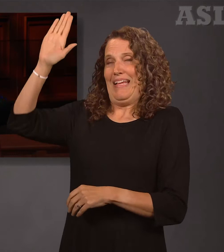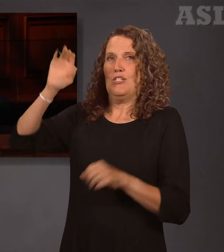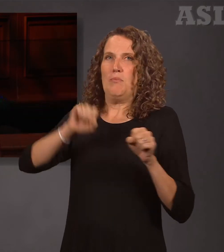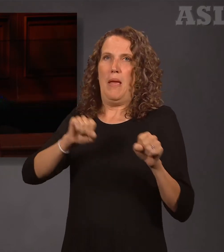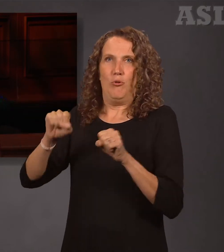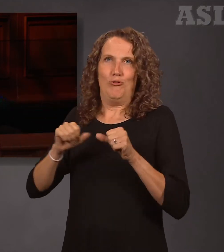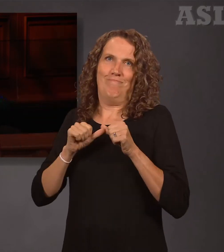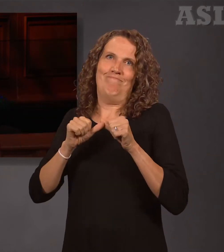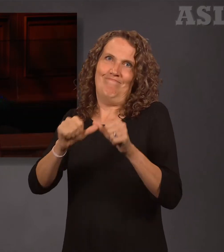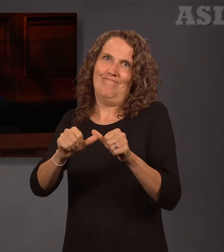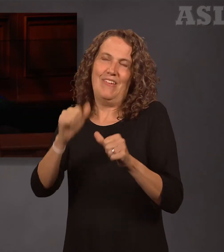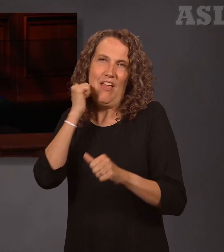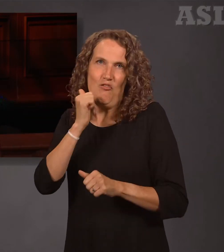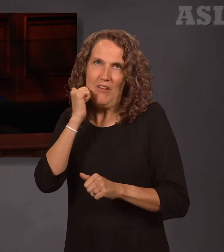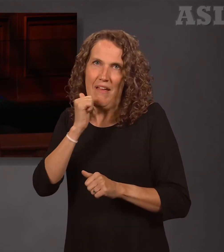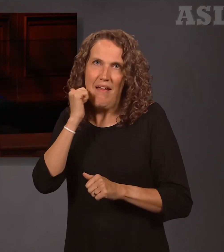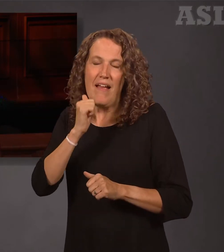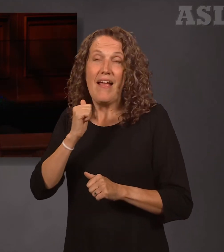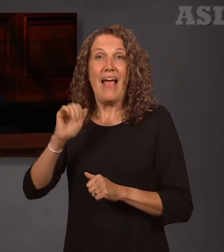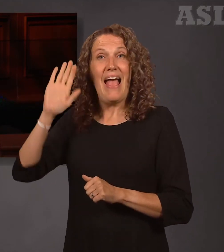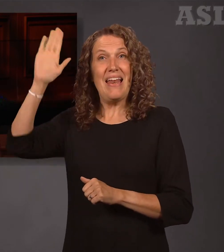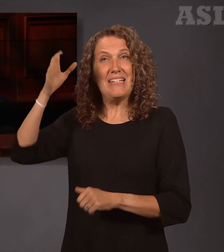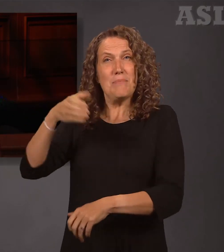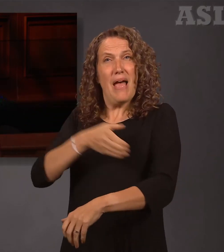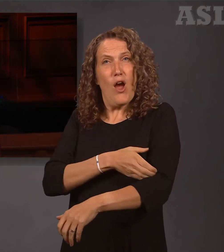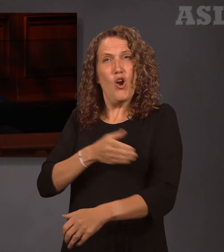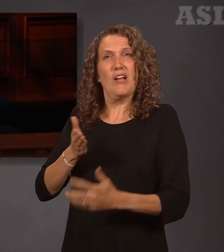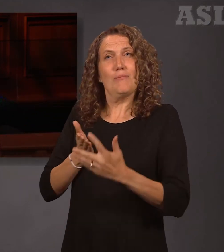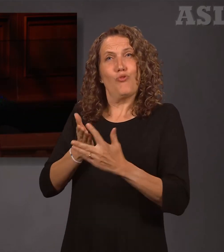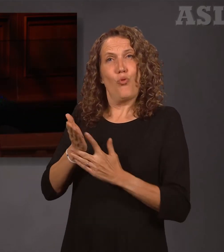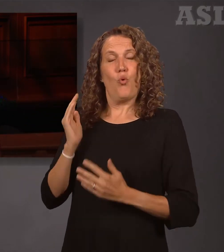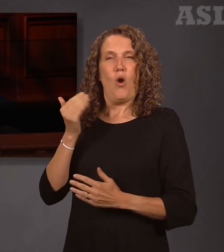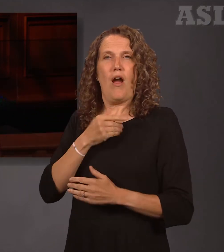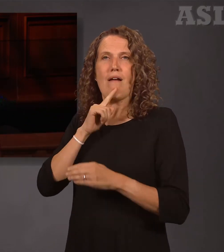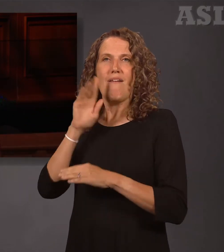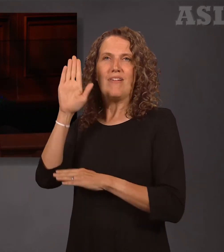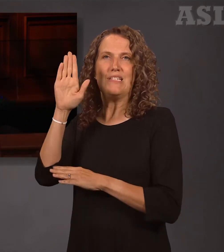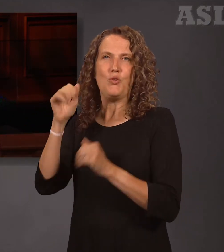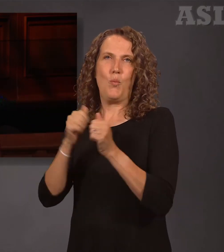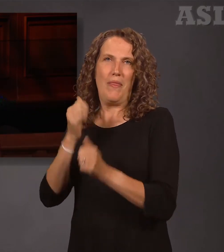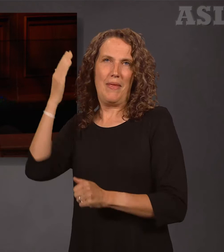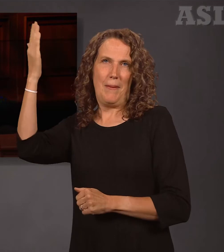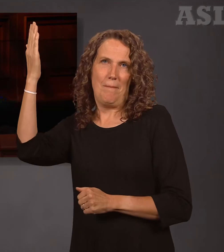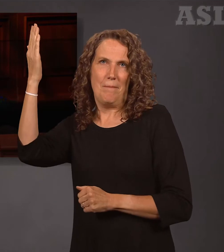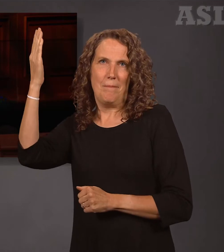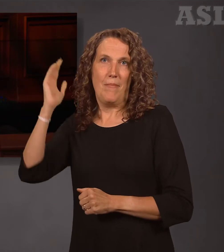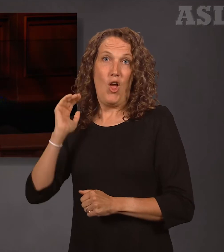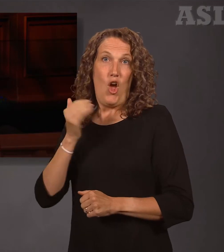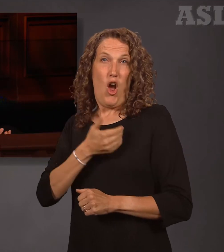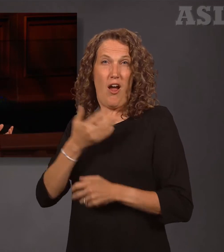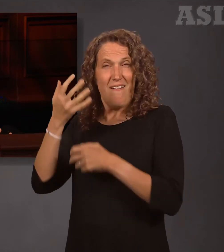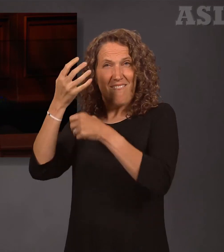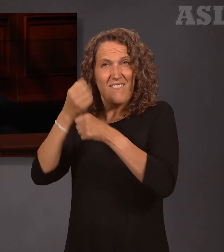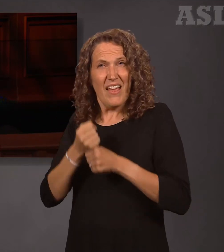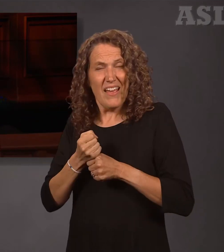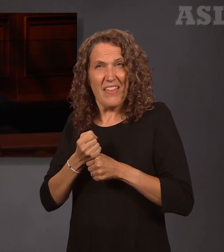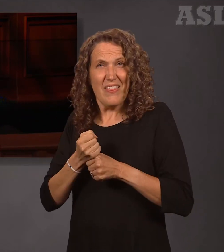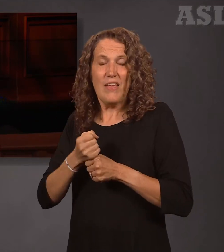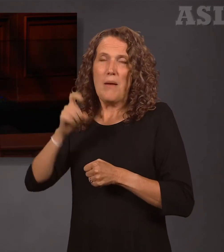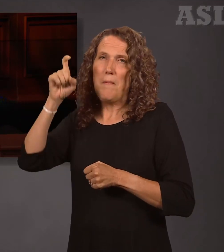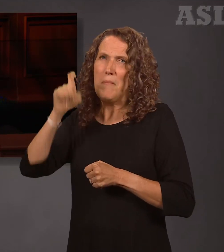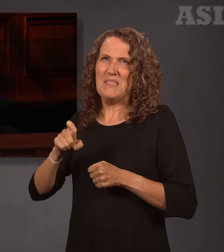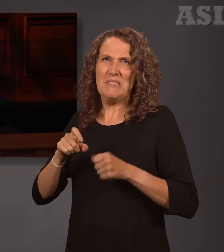and his power flows through our covenants with him to lean in with our faith when facing strong